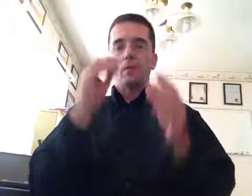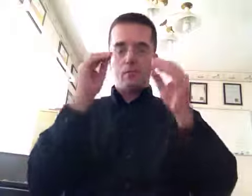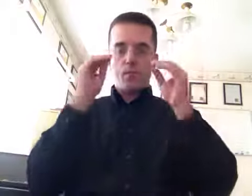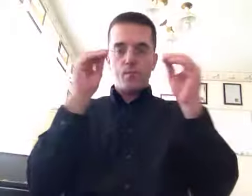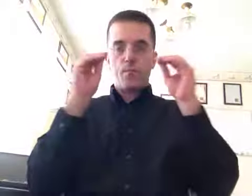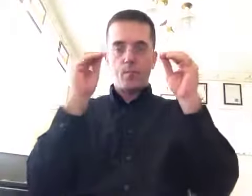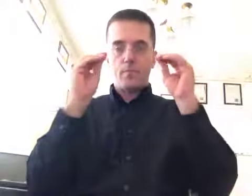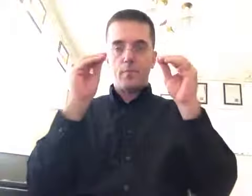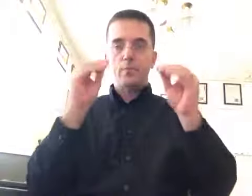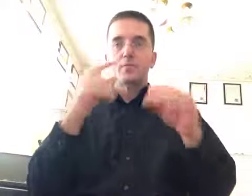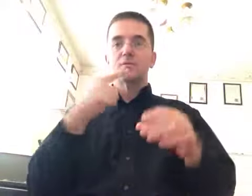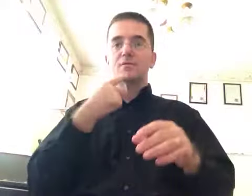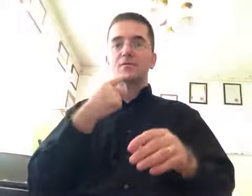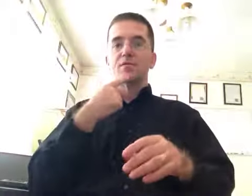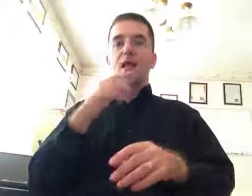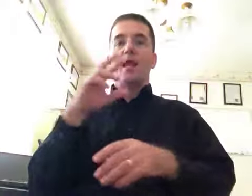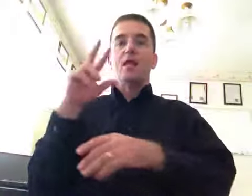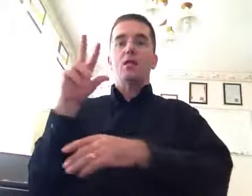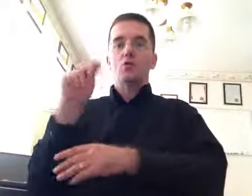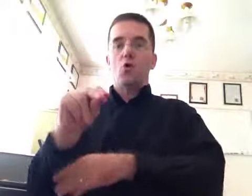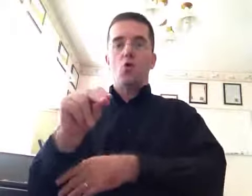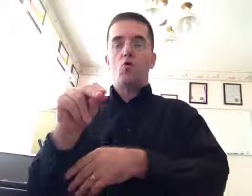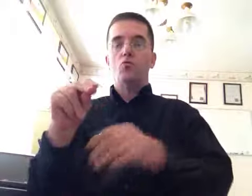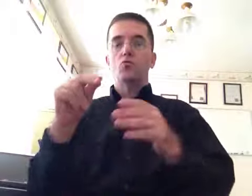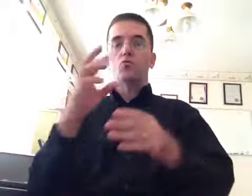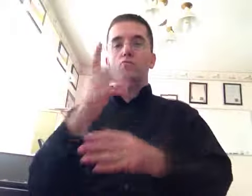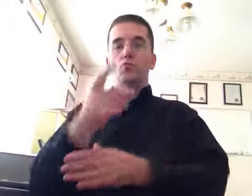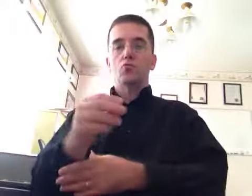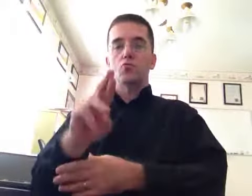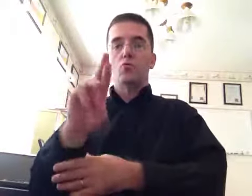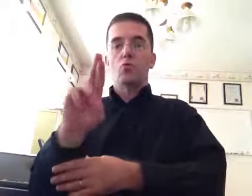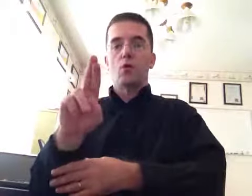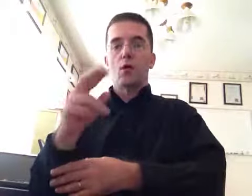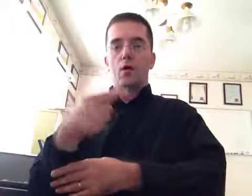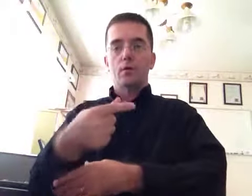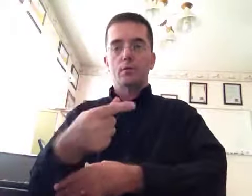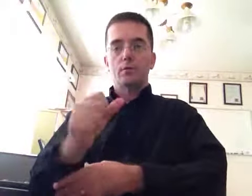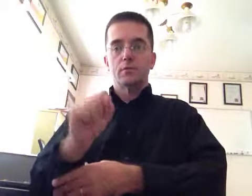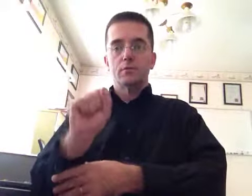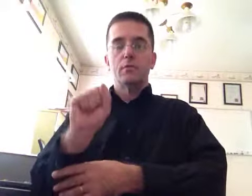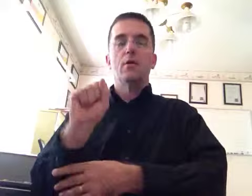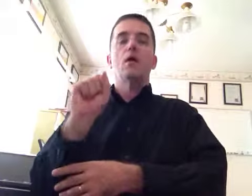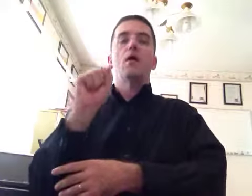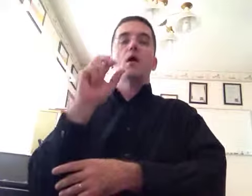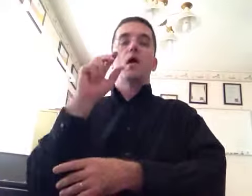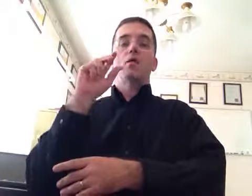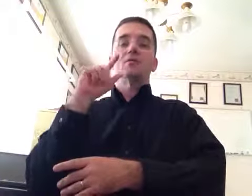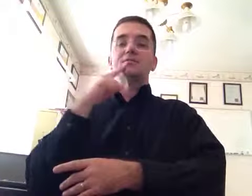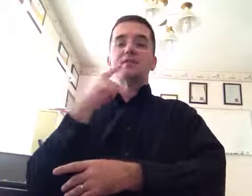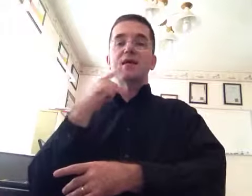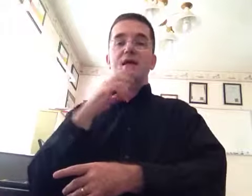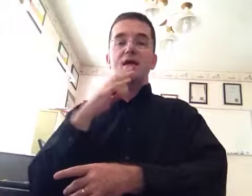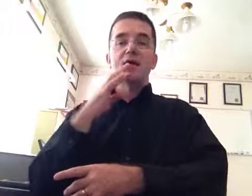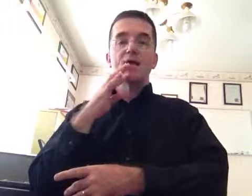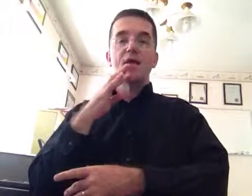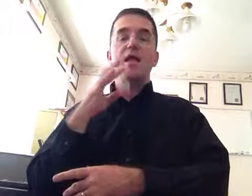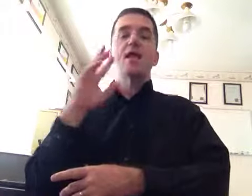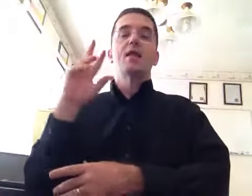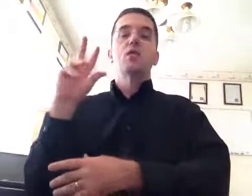no to drugs, just say no to sex, and just say no to credit cards. Because the credit card sharks are out there circling around, hammering